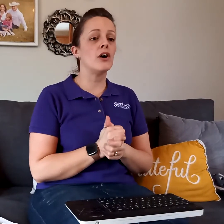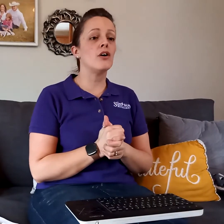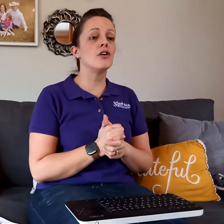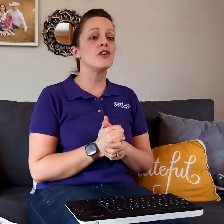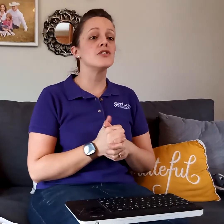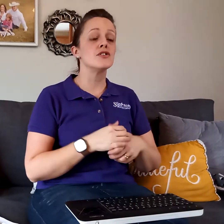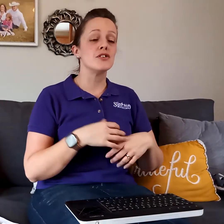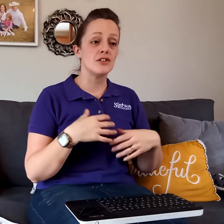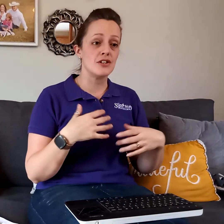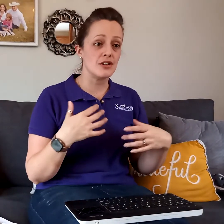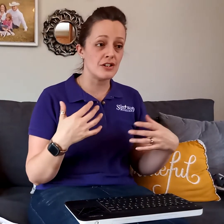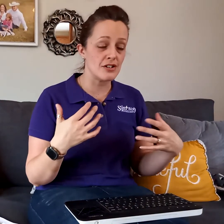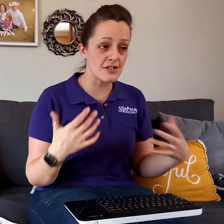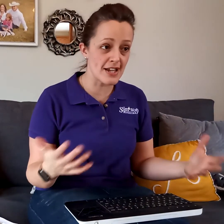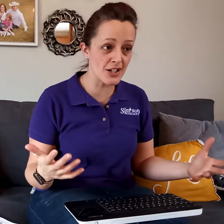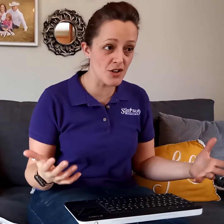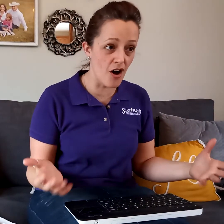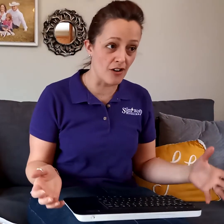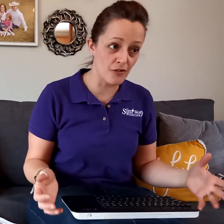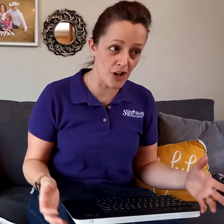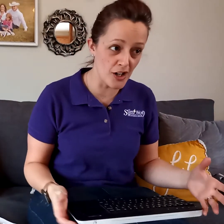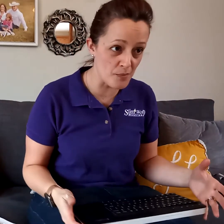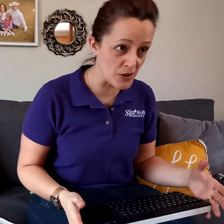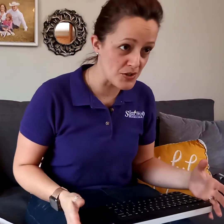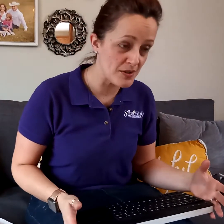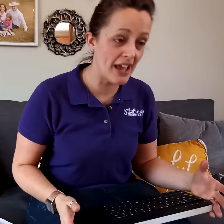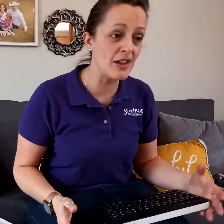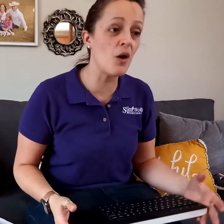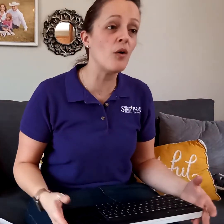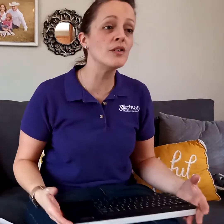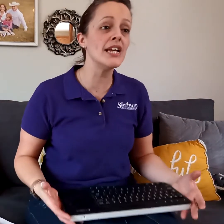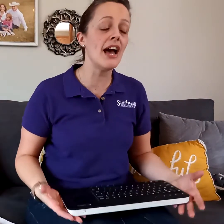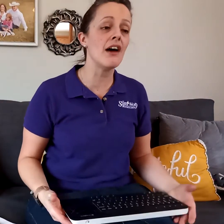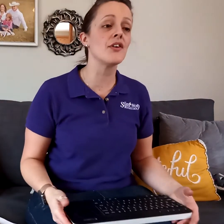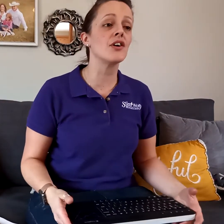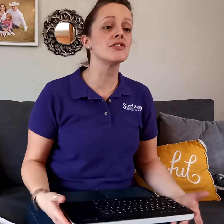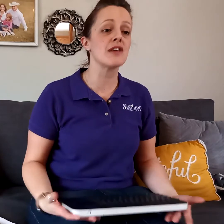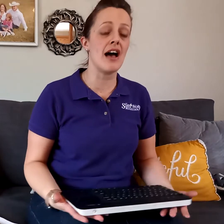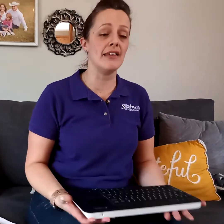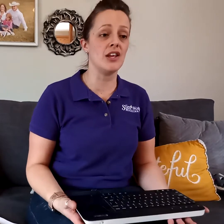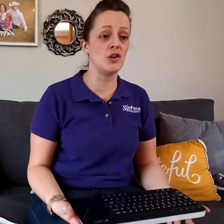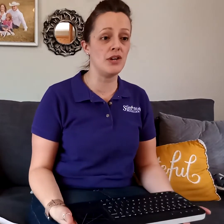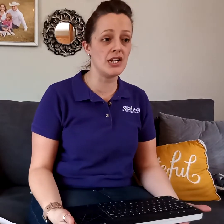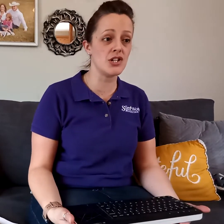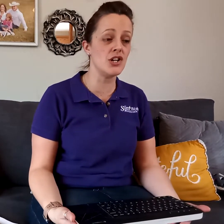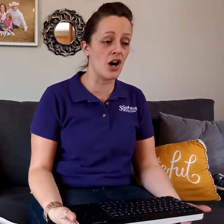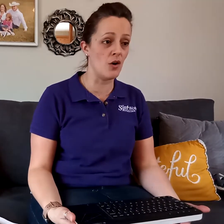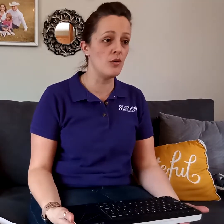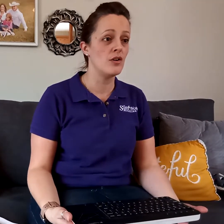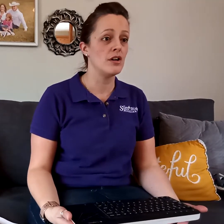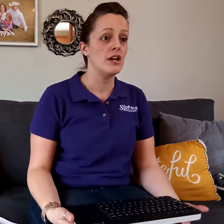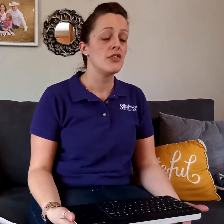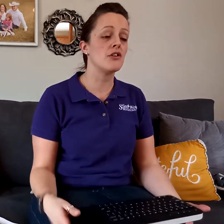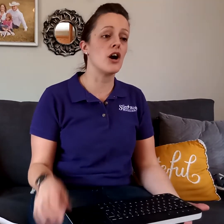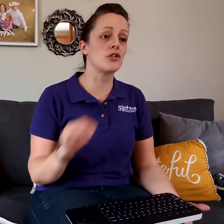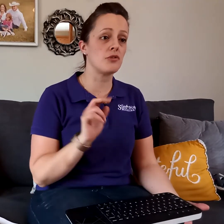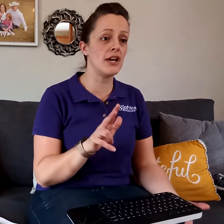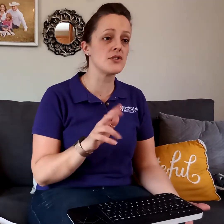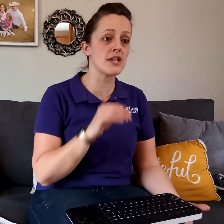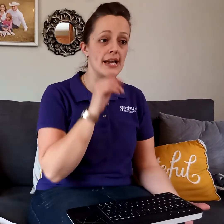will sing a song for our numbers. And the only other sign that you need to know, there are 3 other signs that you